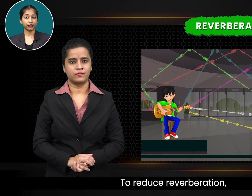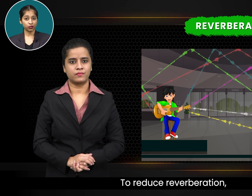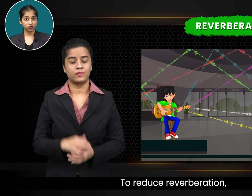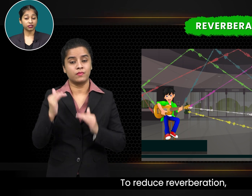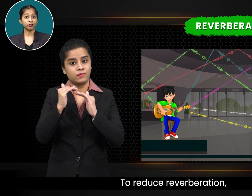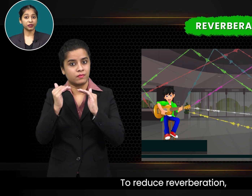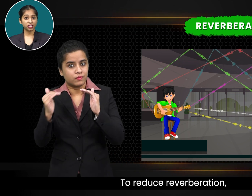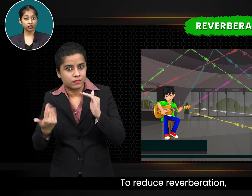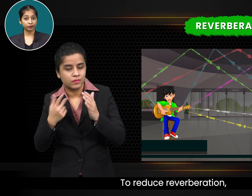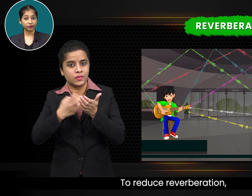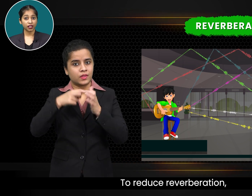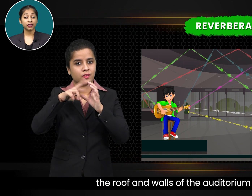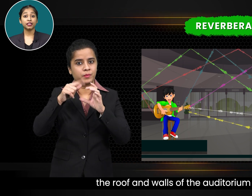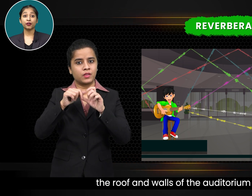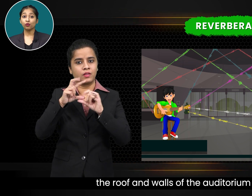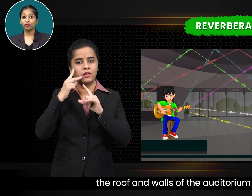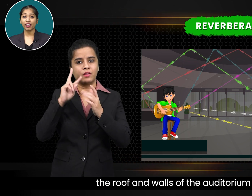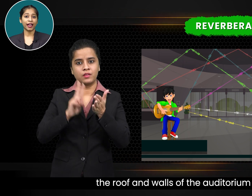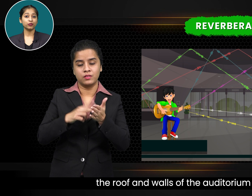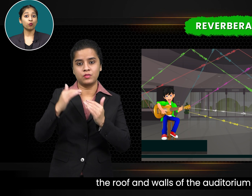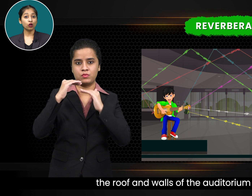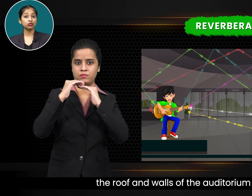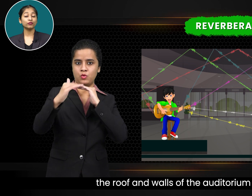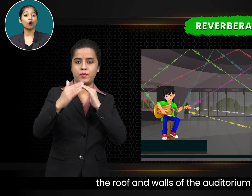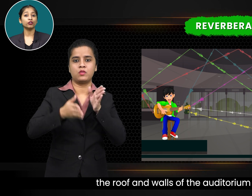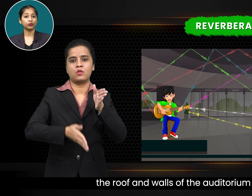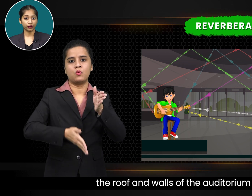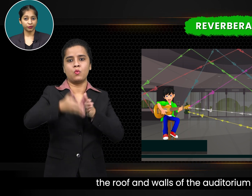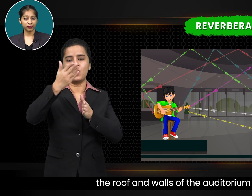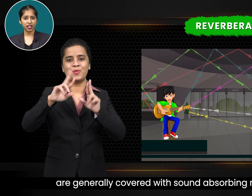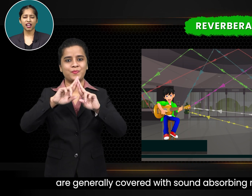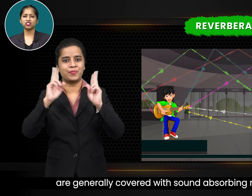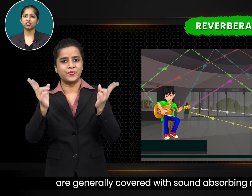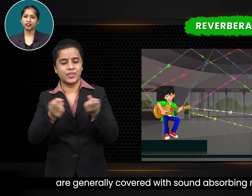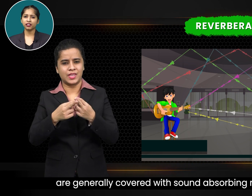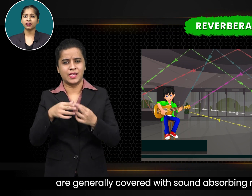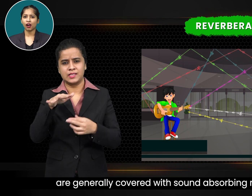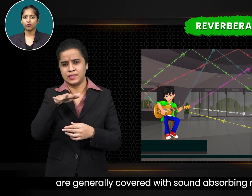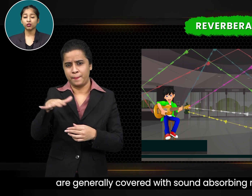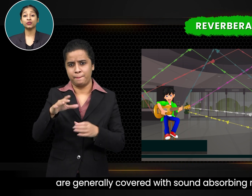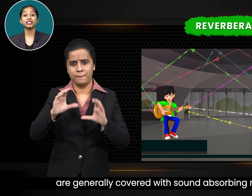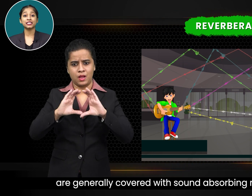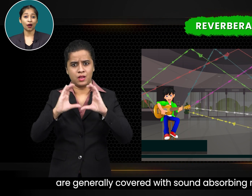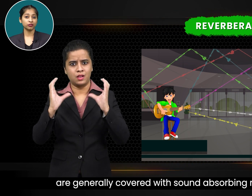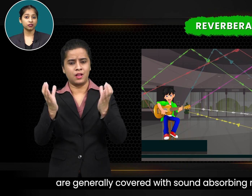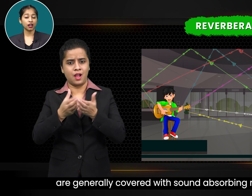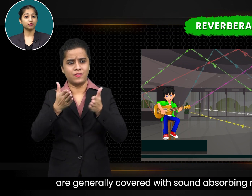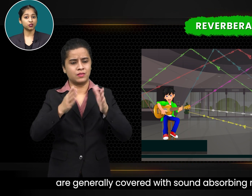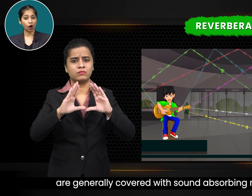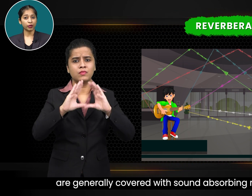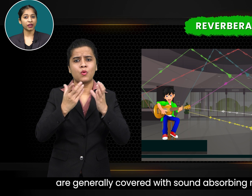To reduce reverberation, the roof and walls of the auditorium are generally covered with